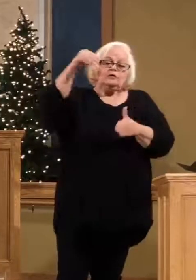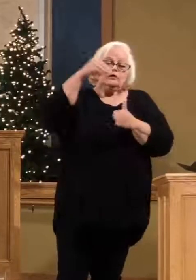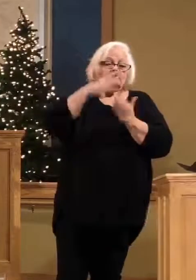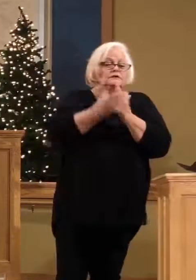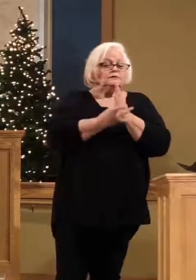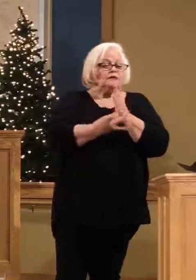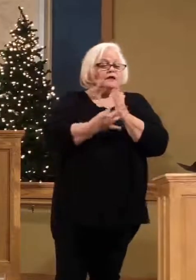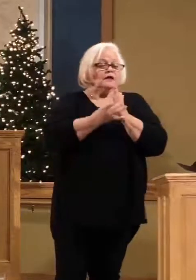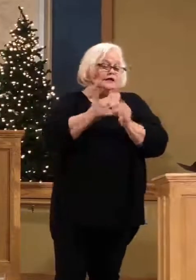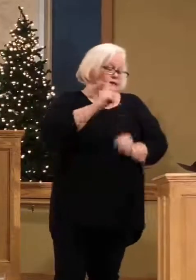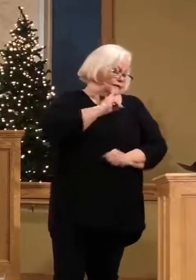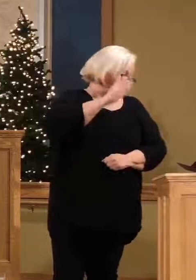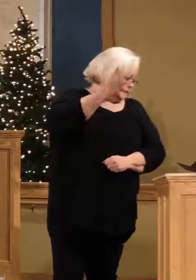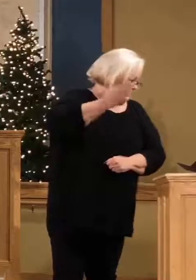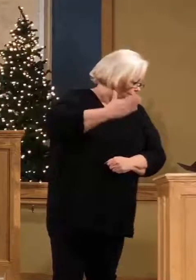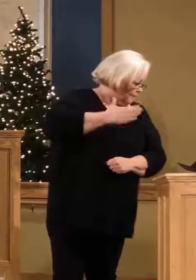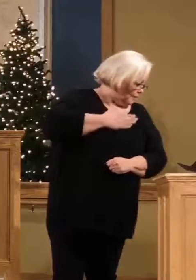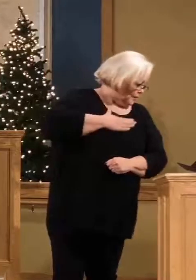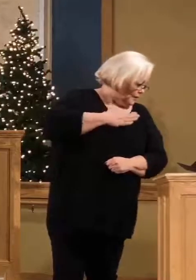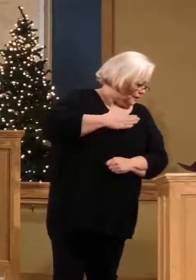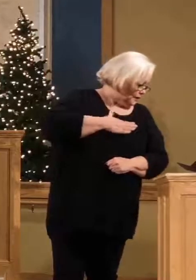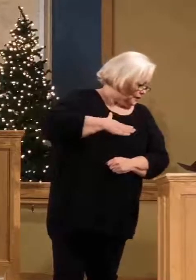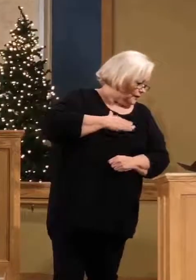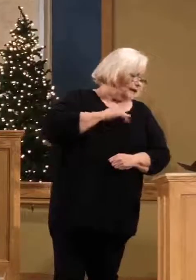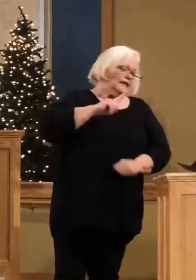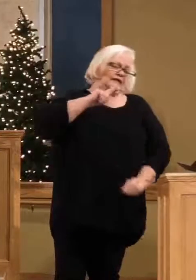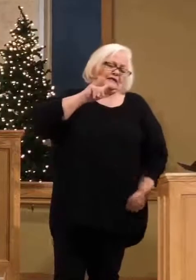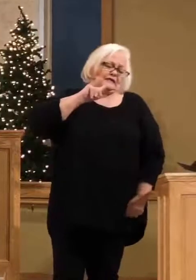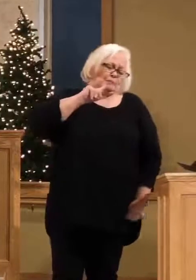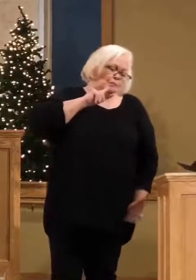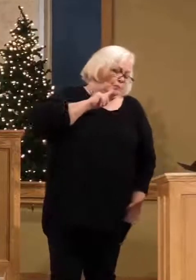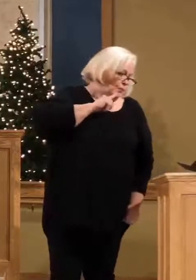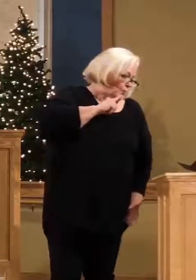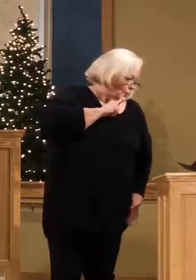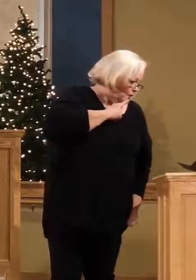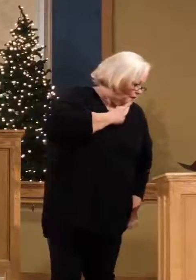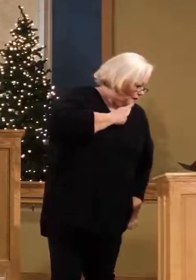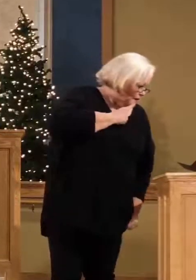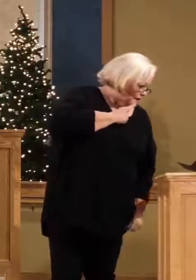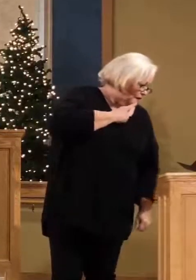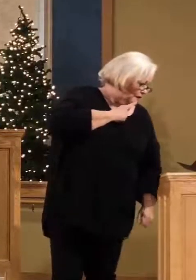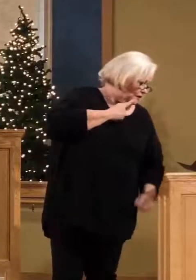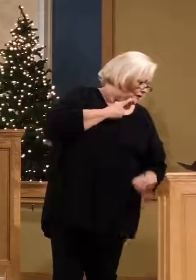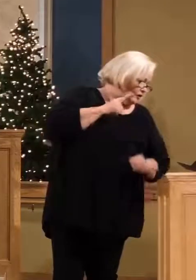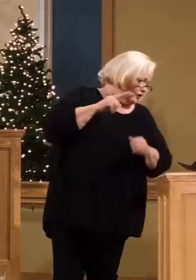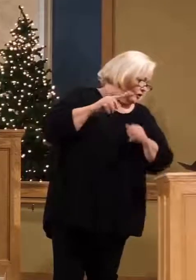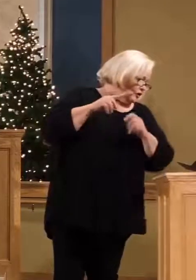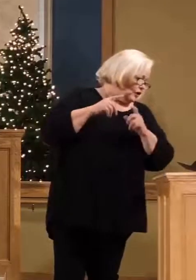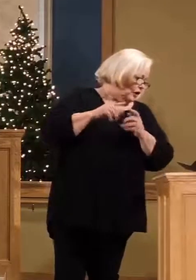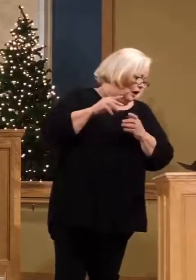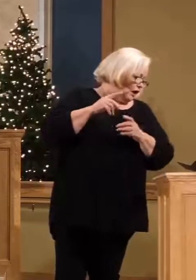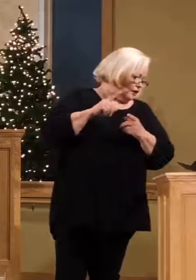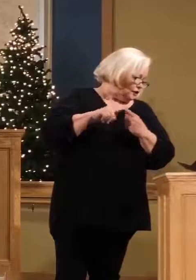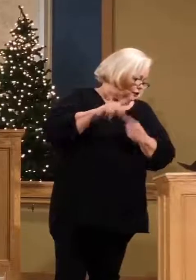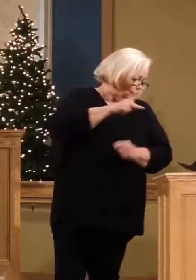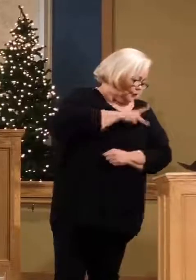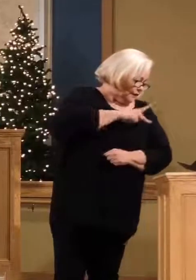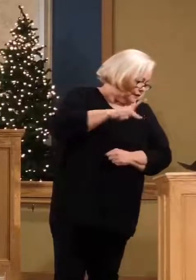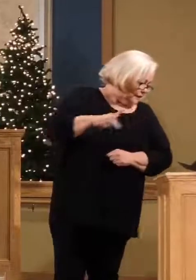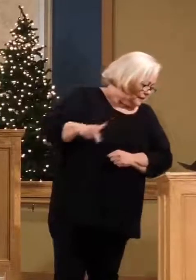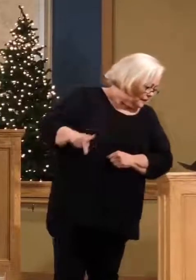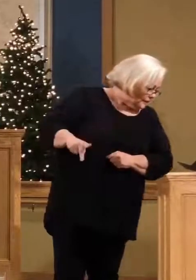Myrrh is mine, its bitter perfume breathes a life